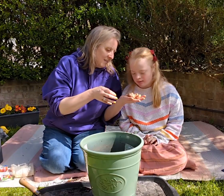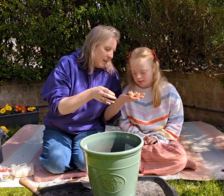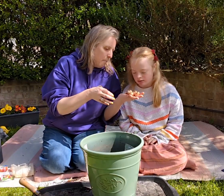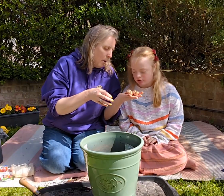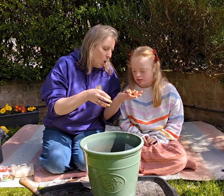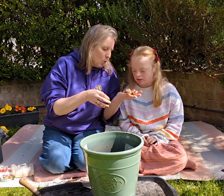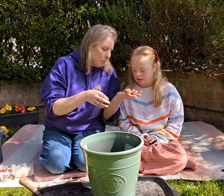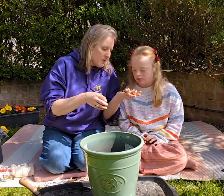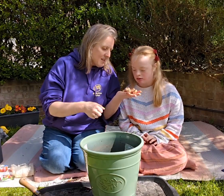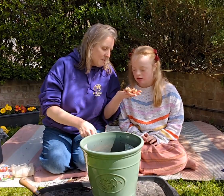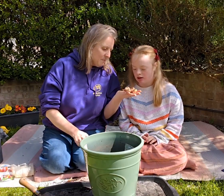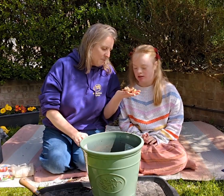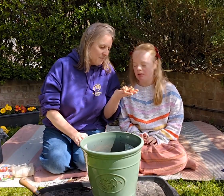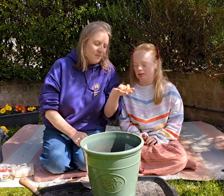They're bulbs.